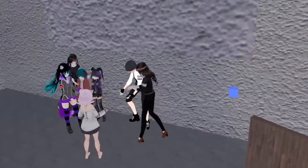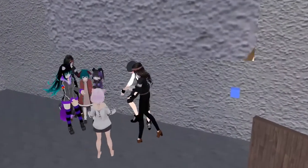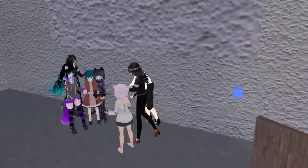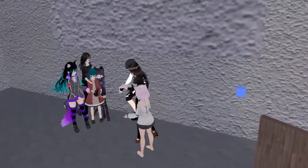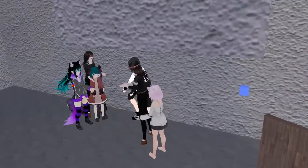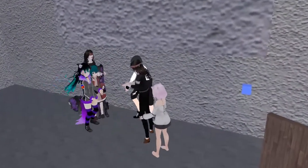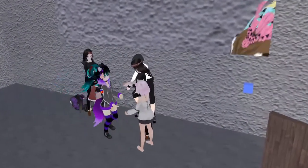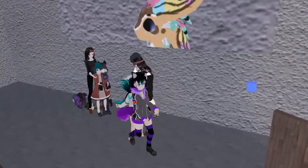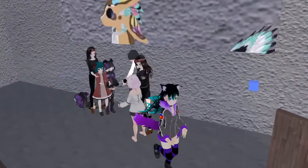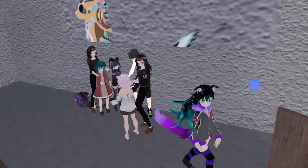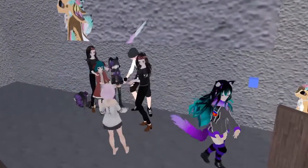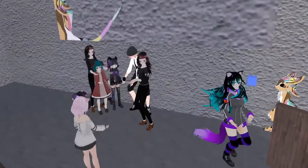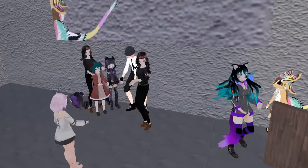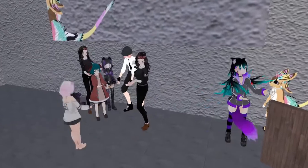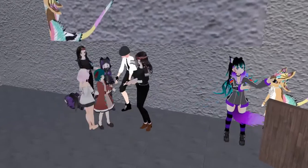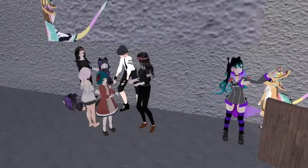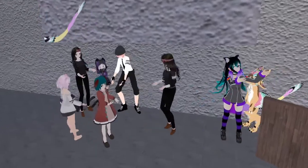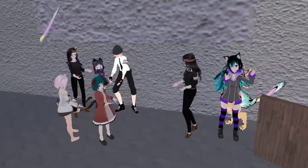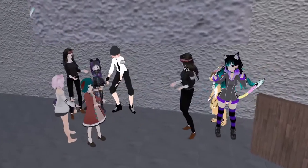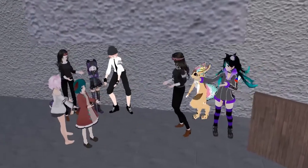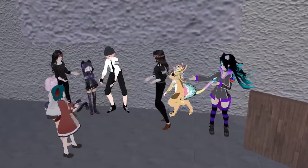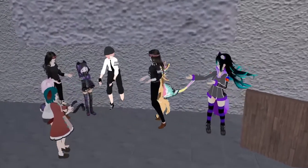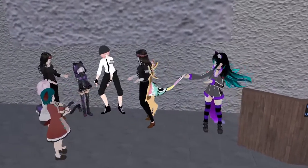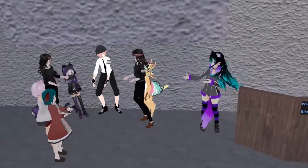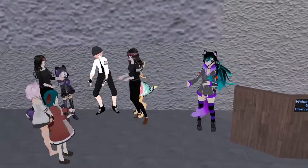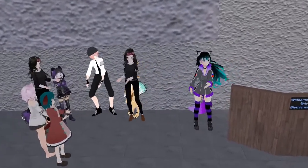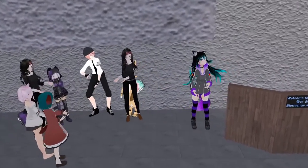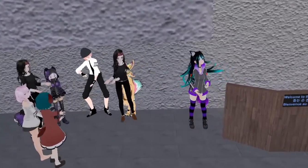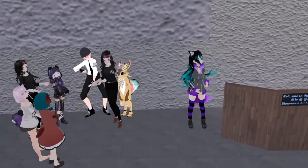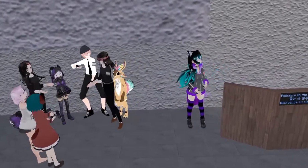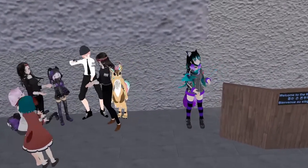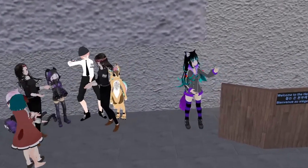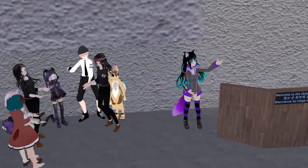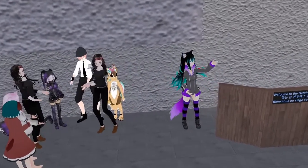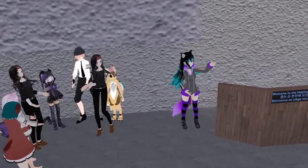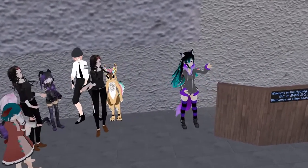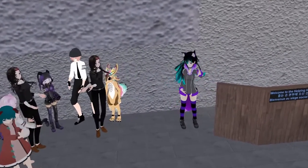I know, yeah. Uh-huh. present it. Okay. And That's the then, cake. And then you'll